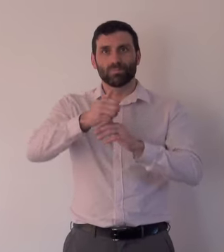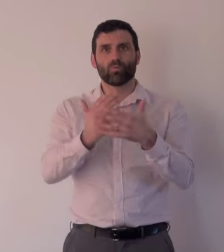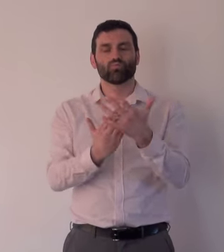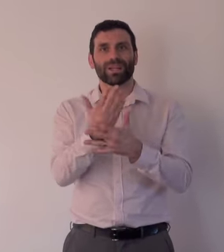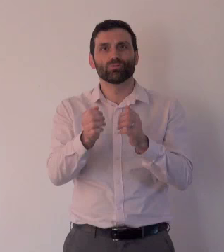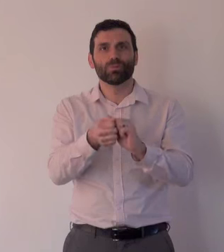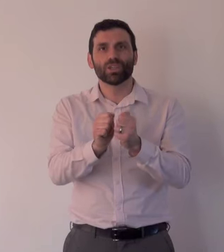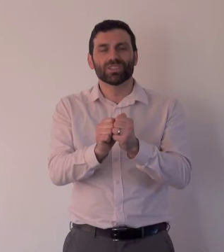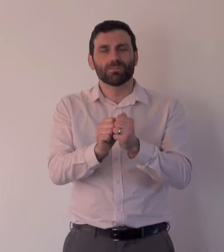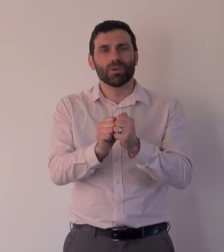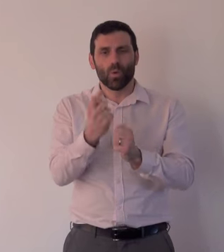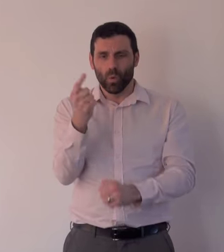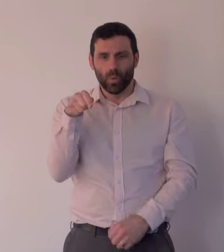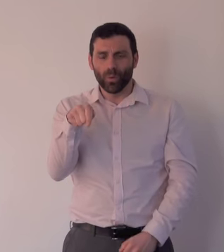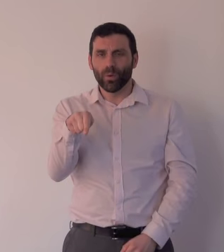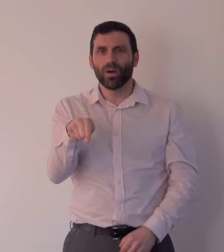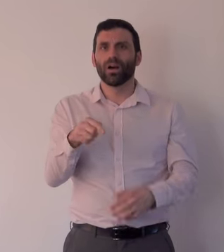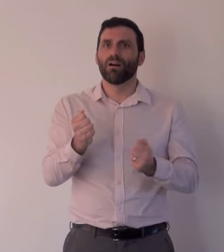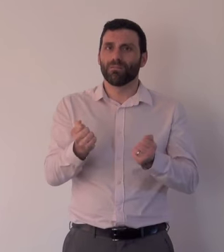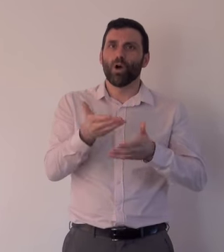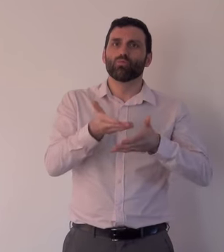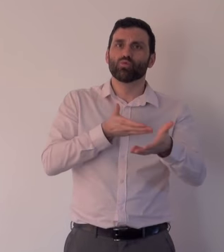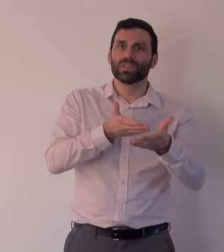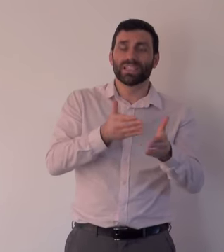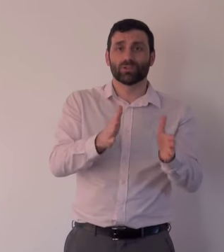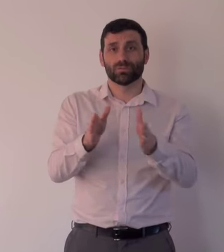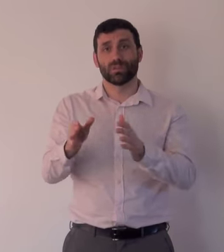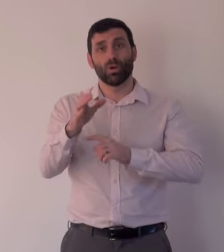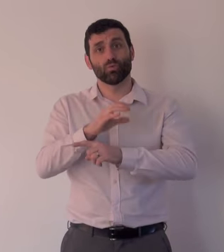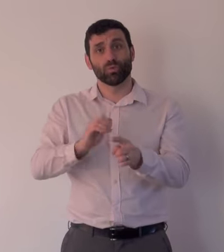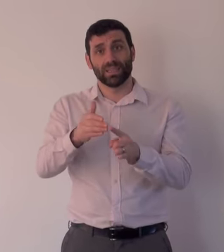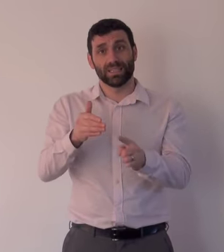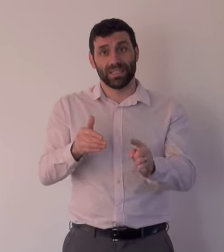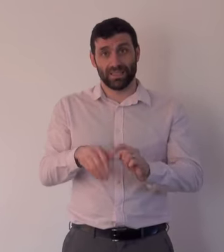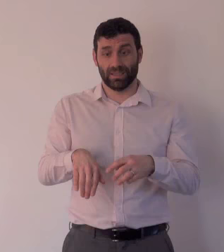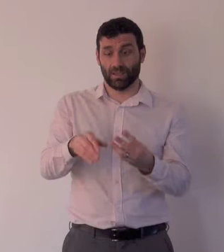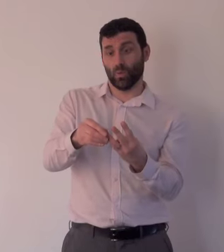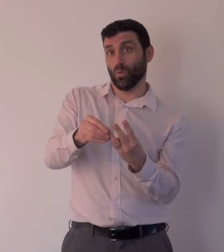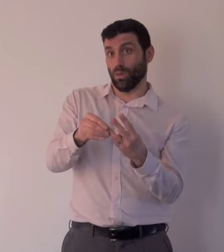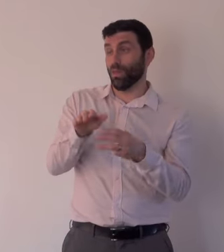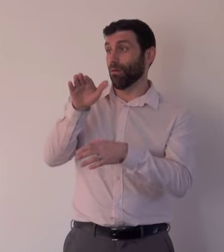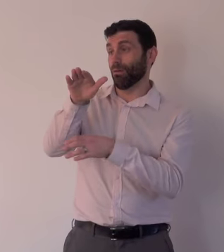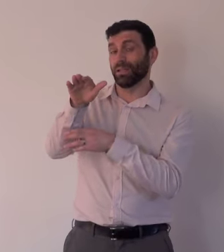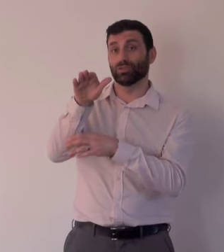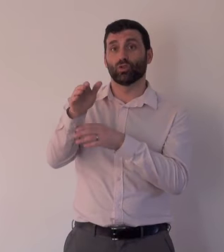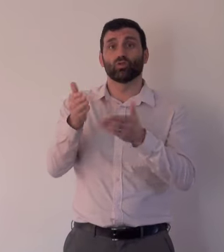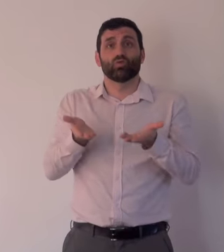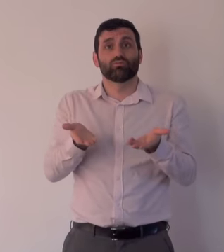We have set up a new partnership between Communication and Community ID with an external